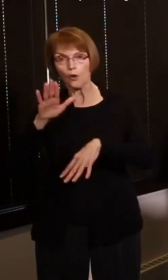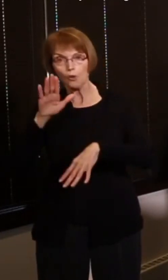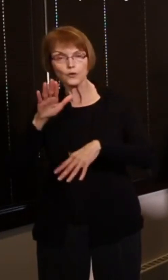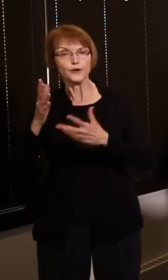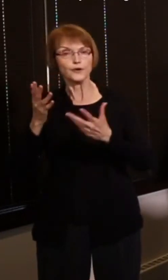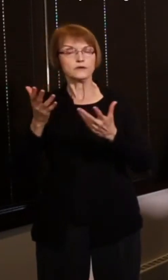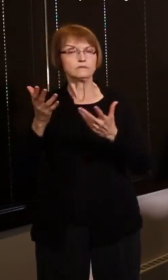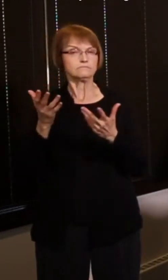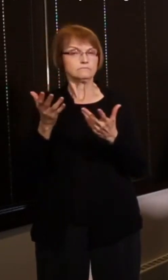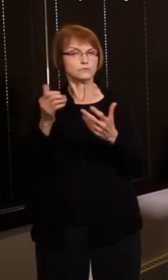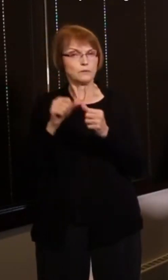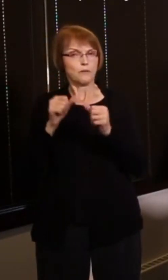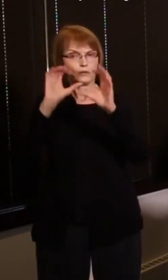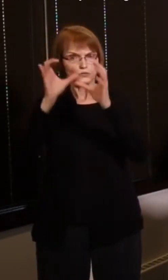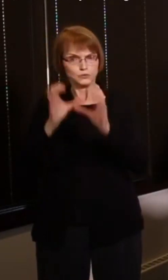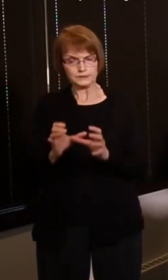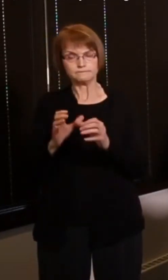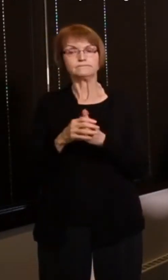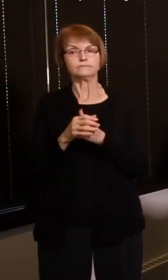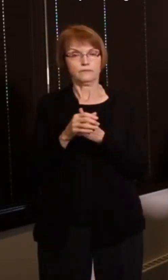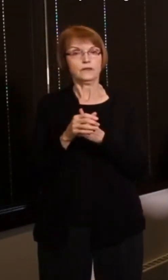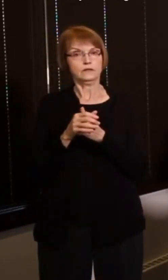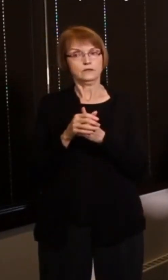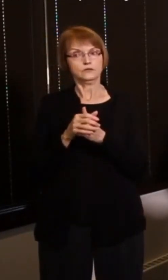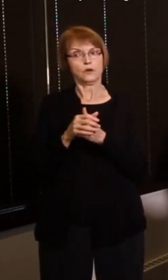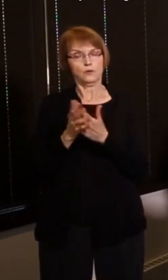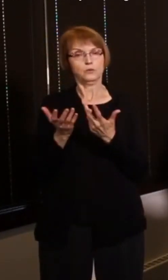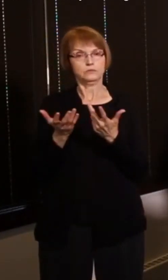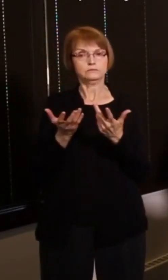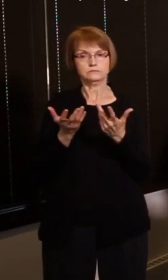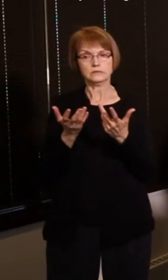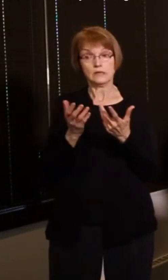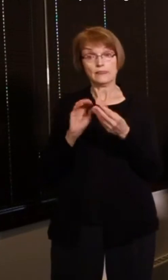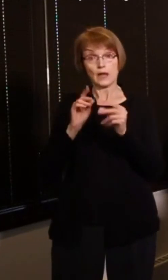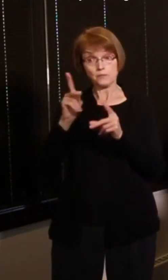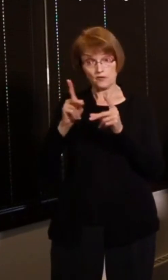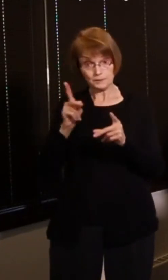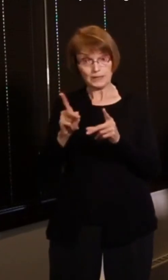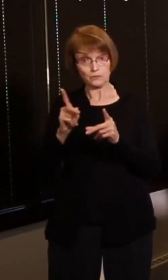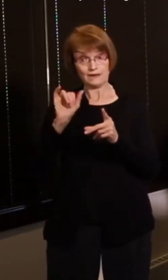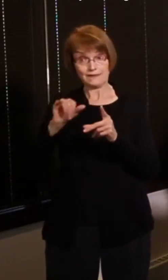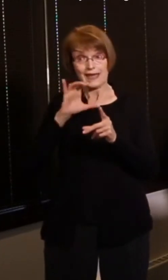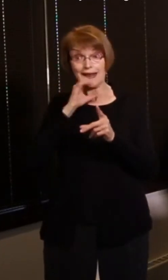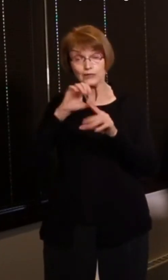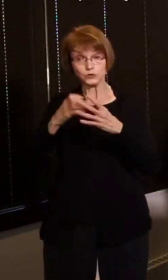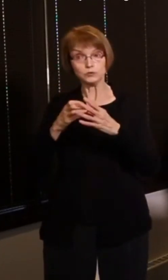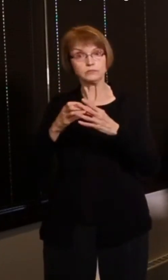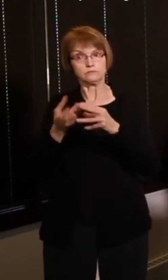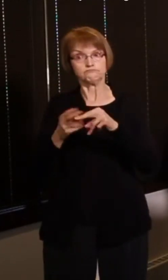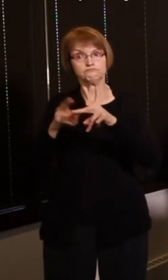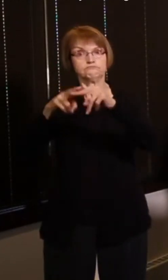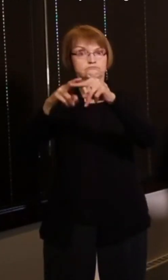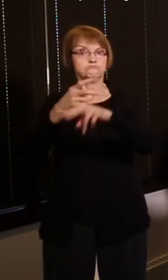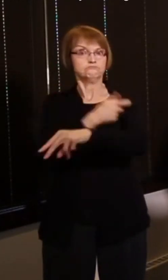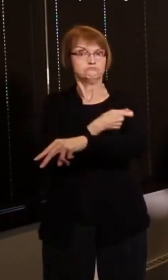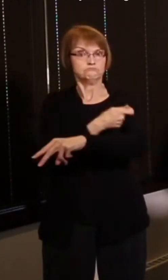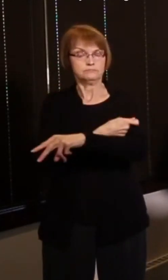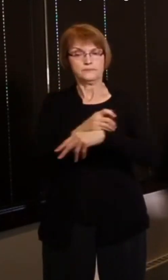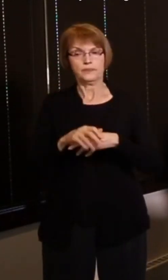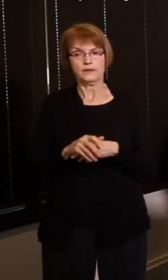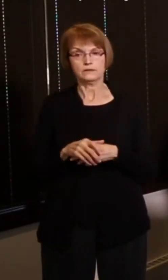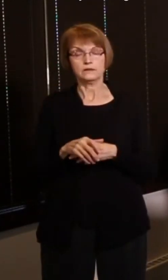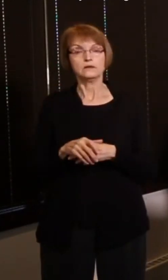forth, that we've ramped up the percentage of people that have been vaccinated in that age group. And so as we've done that,